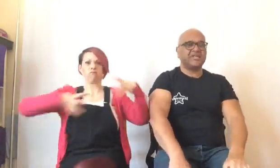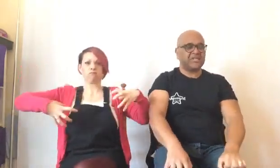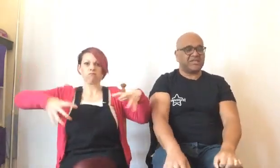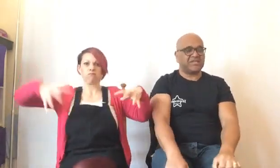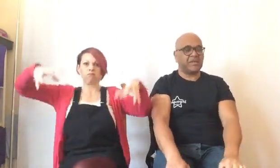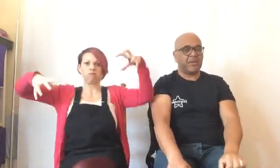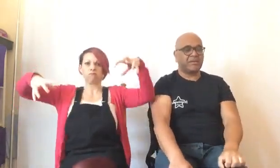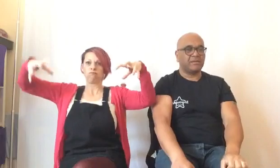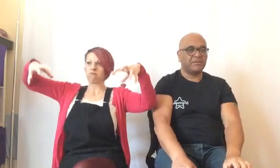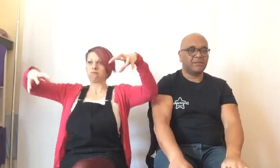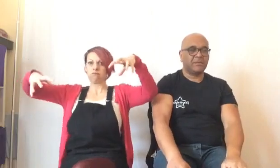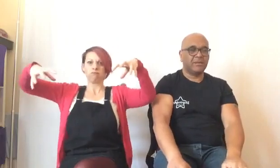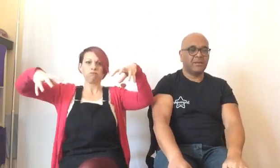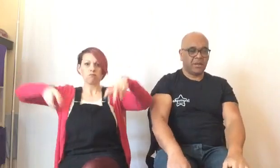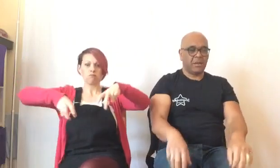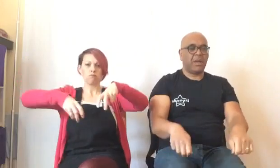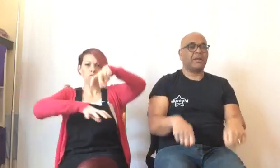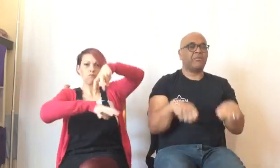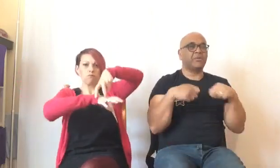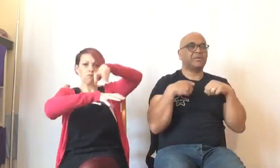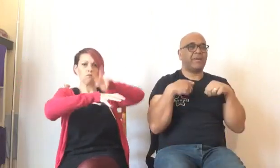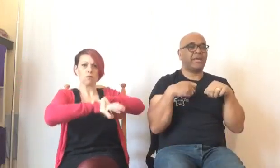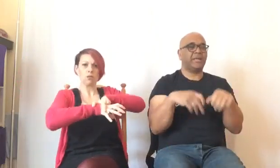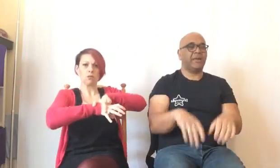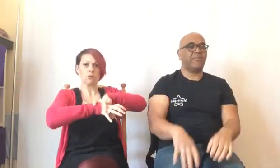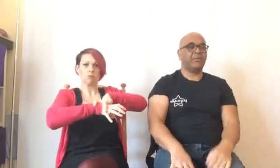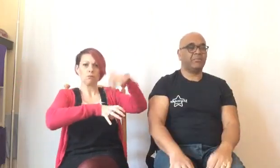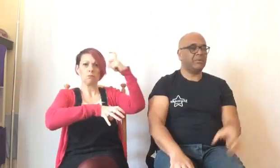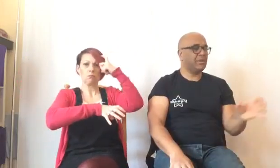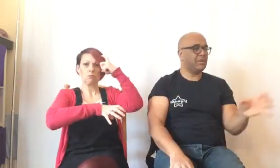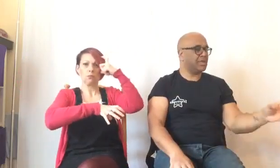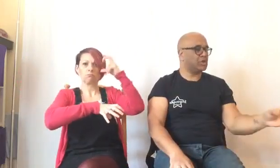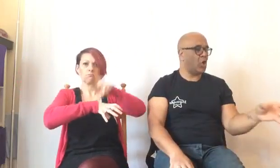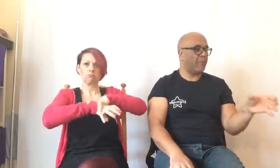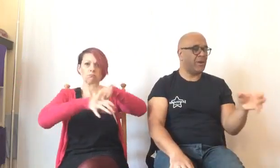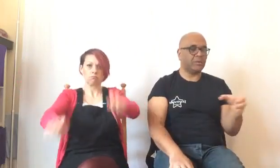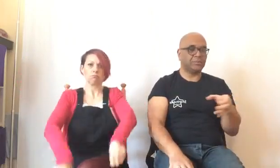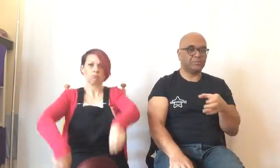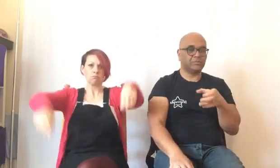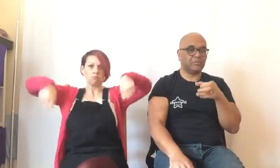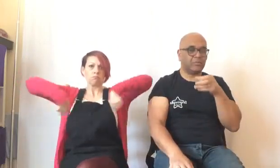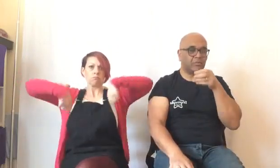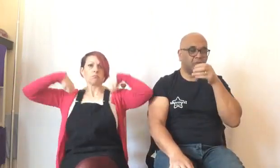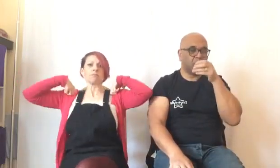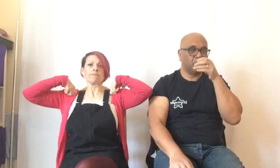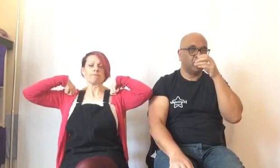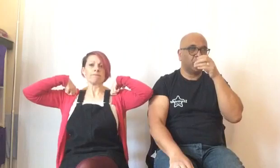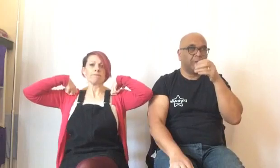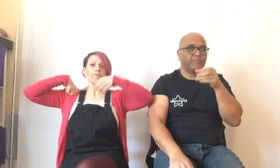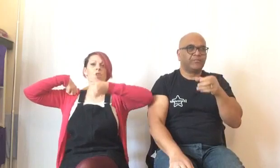And he sits in the bed and he pulls the blanket up. He gets the hot milk.